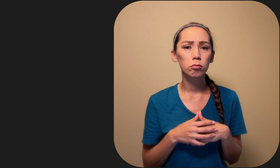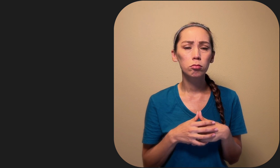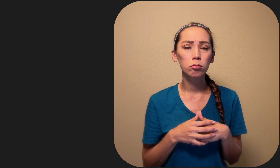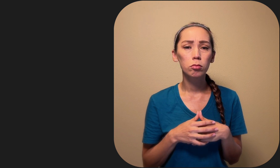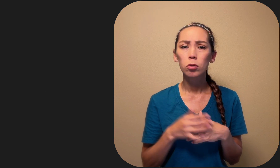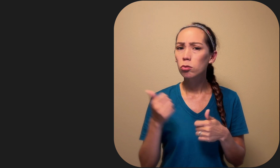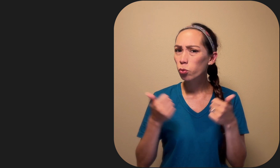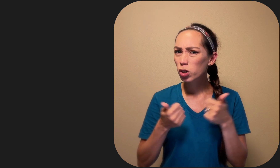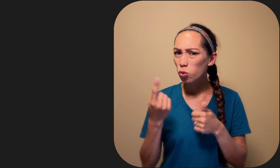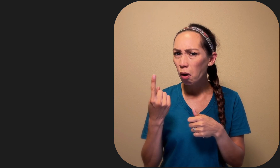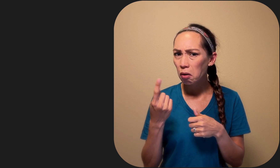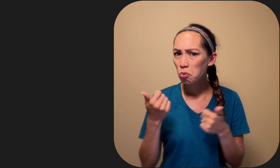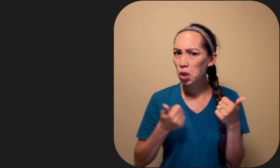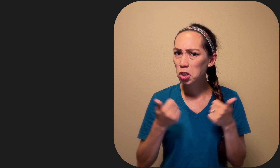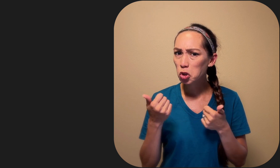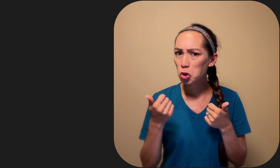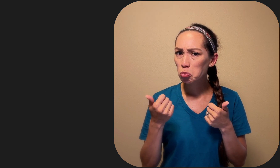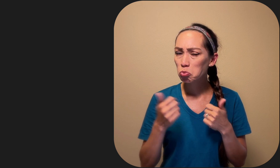Which.